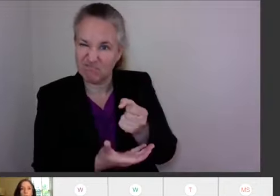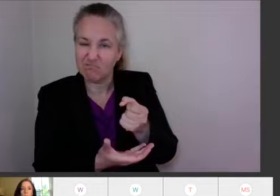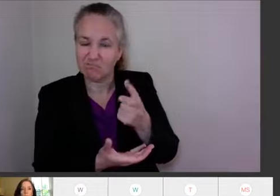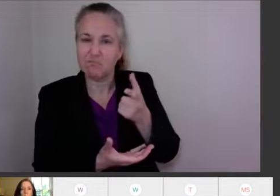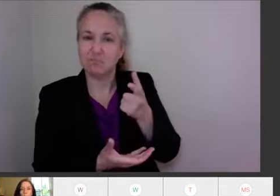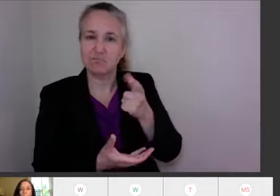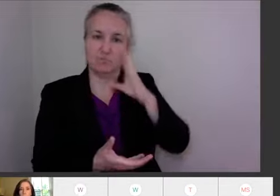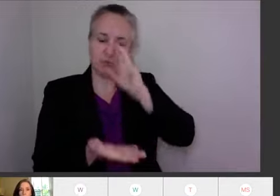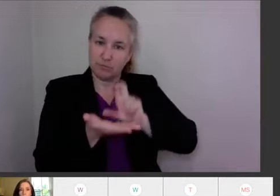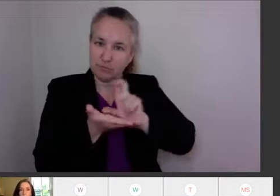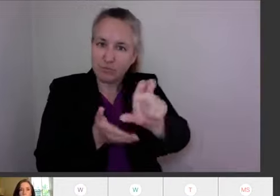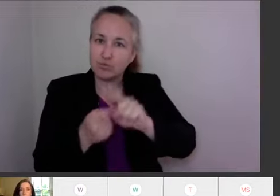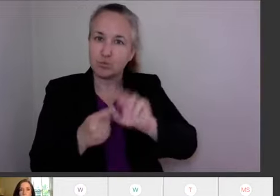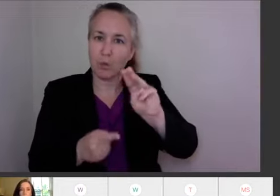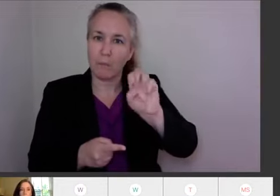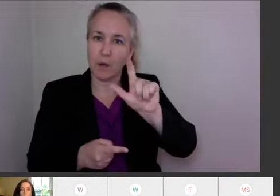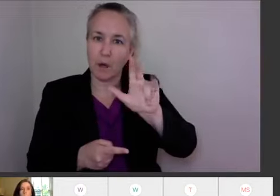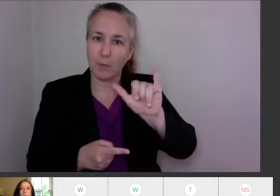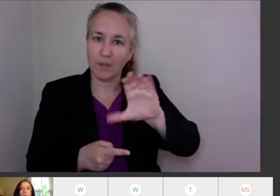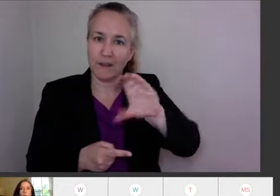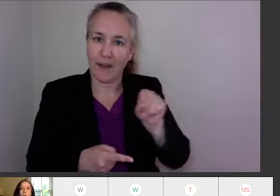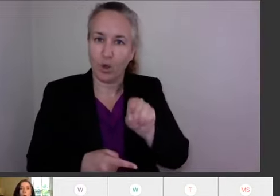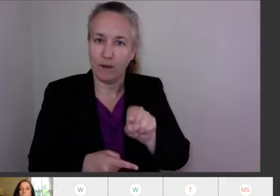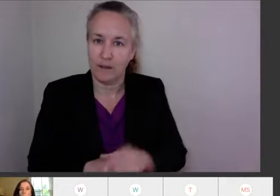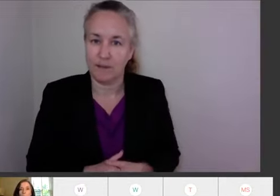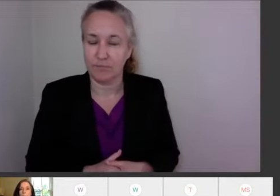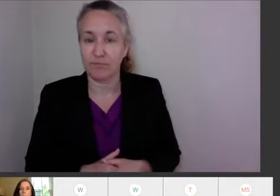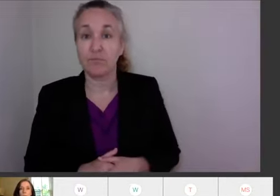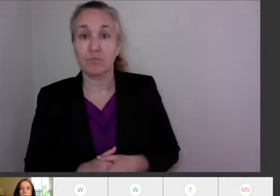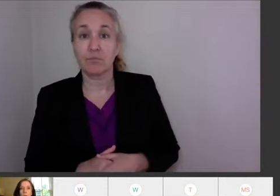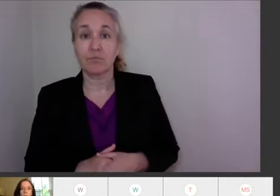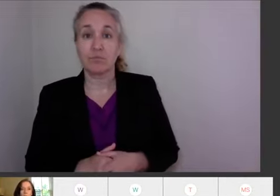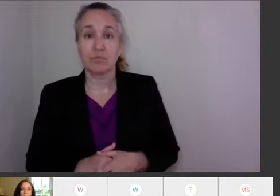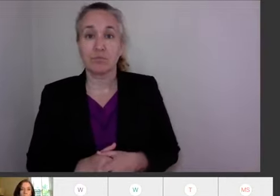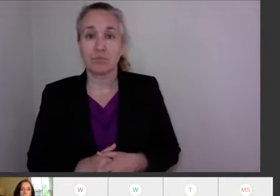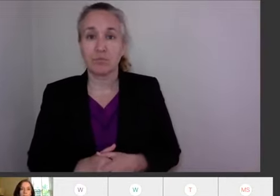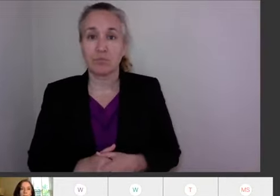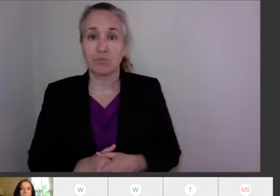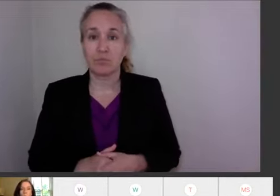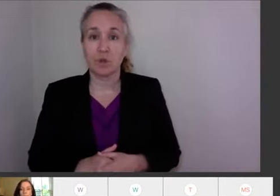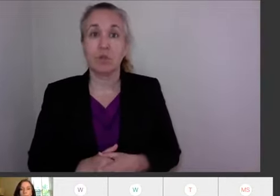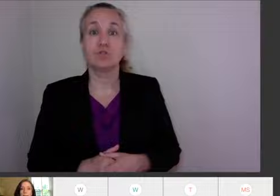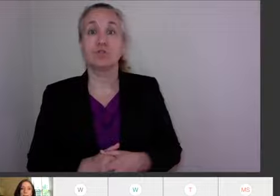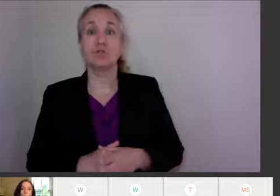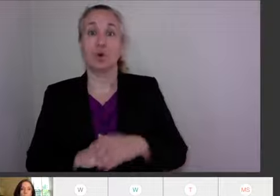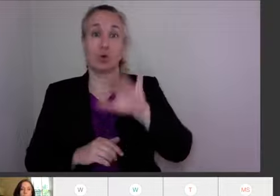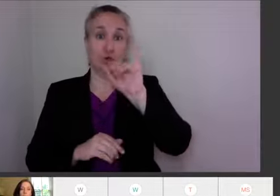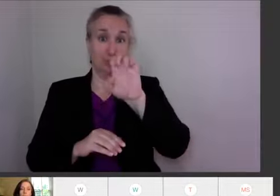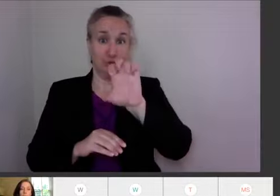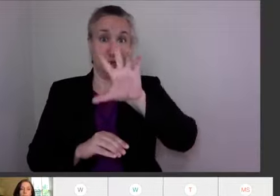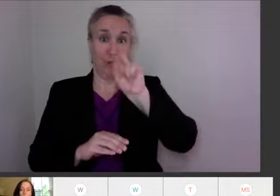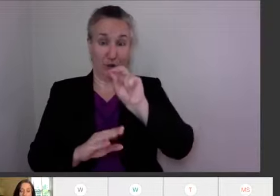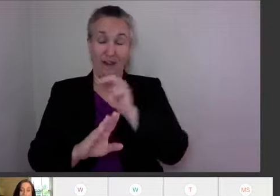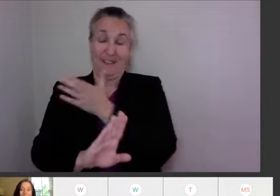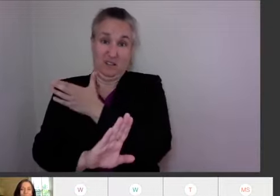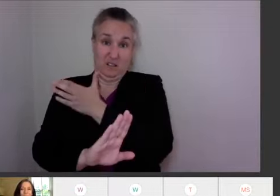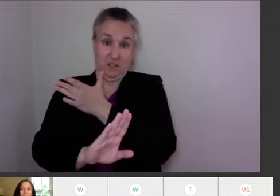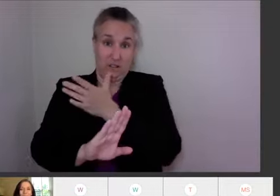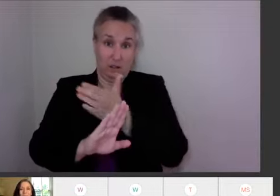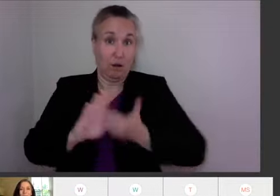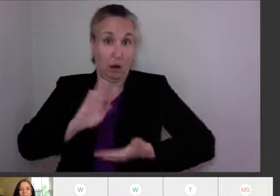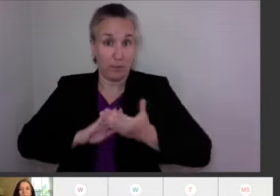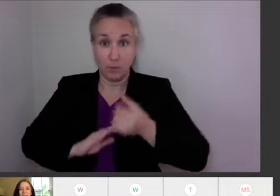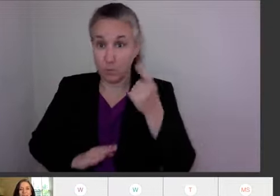directly to Montgomery County. So operating through June 30th, one is the